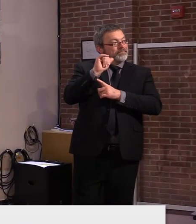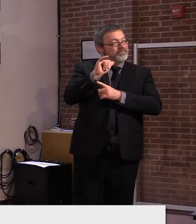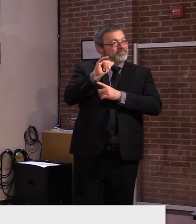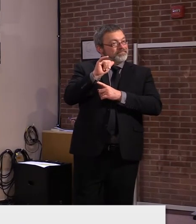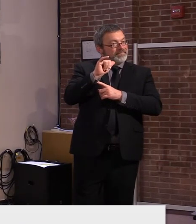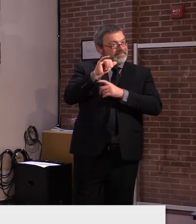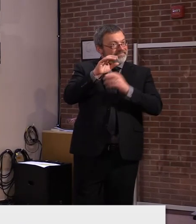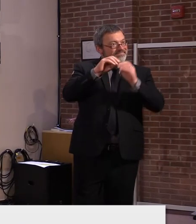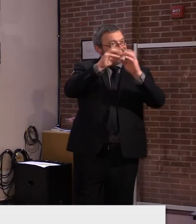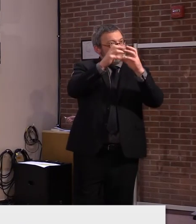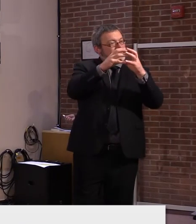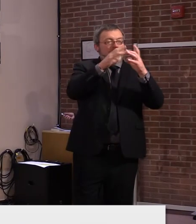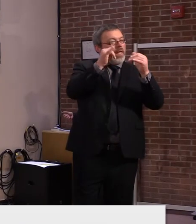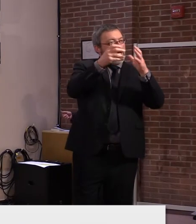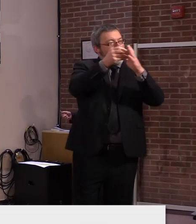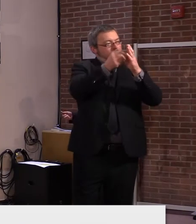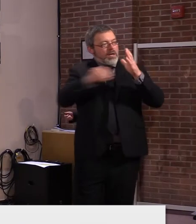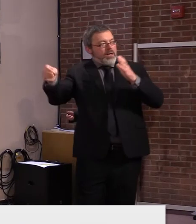happened.